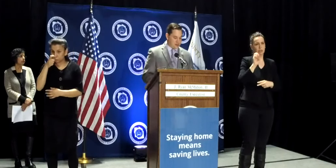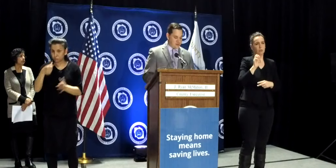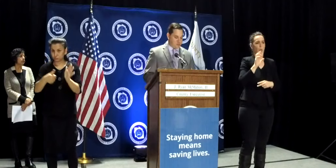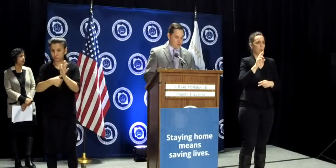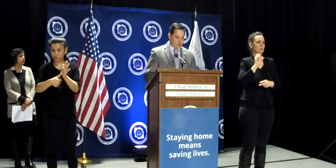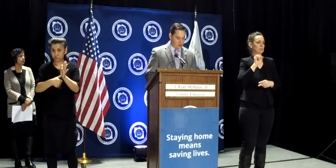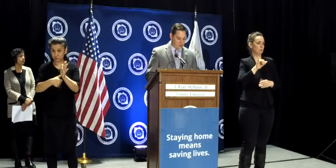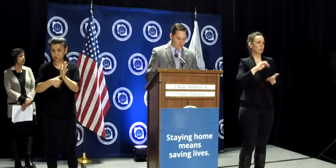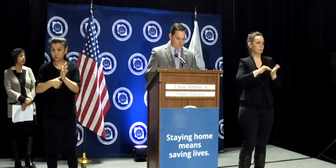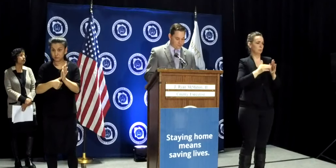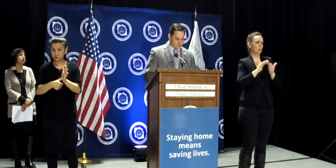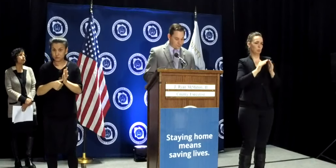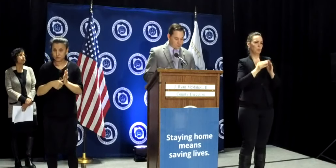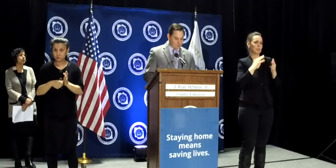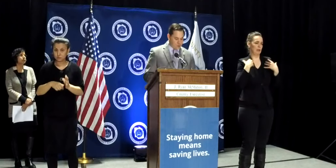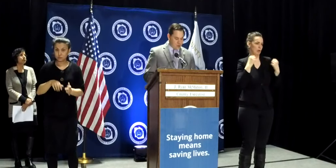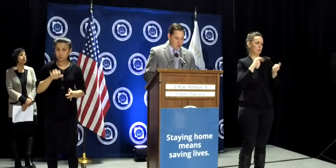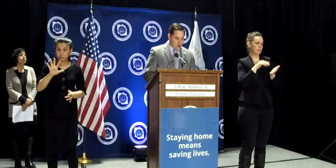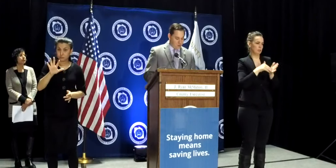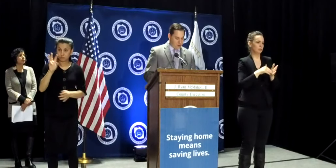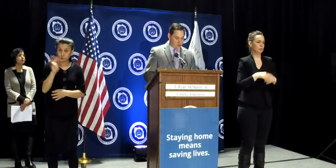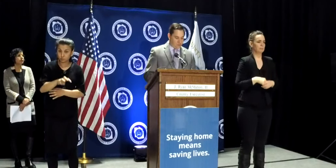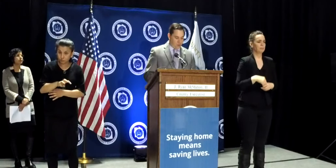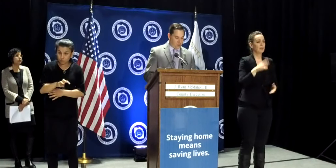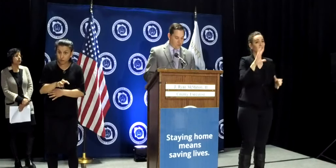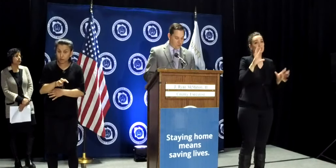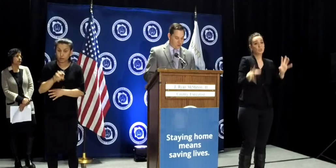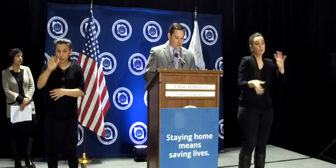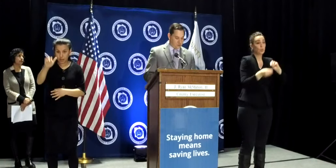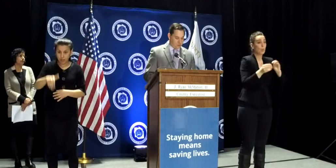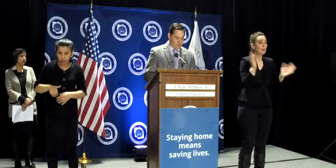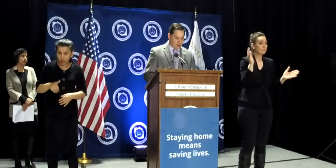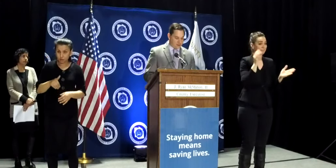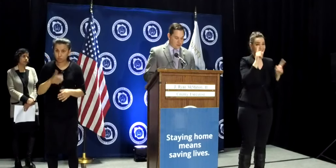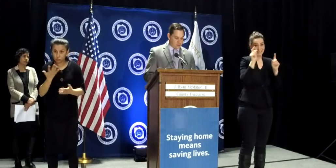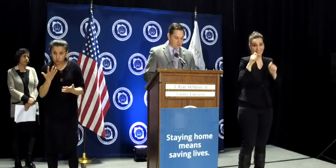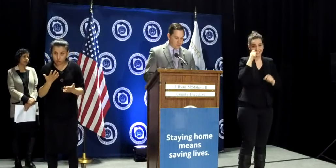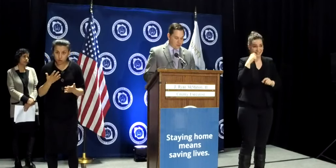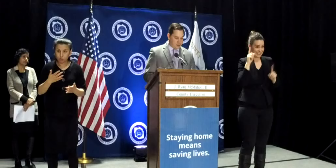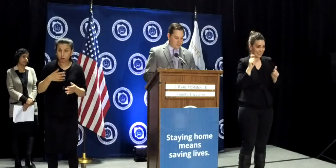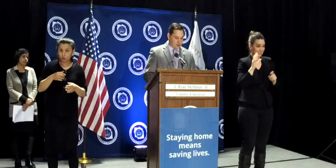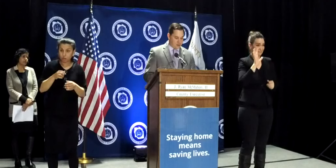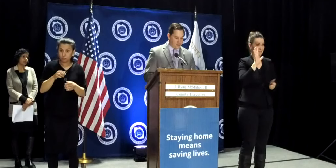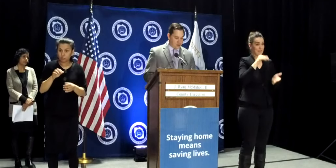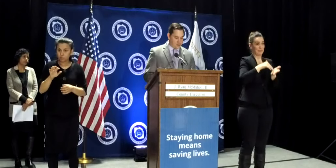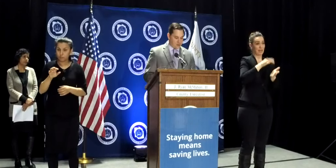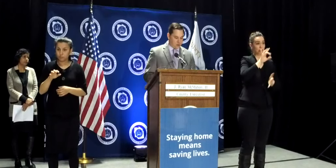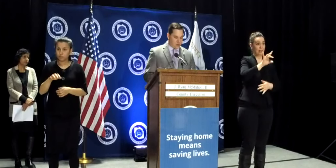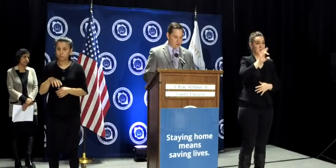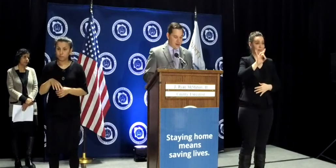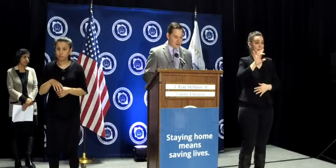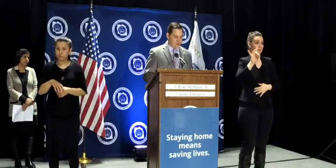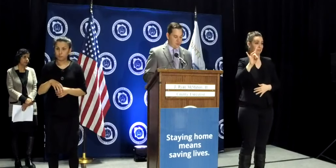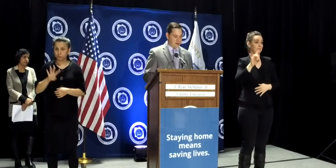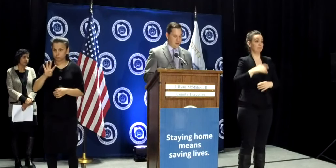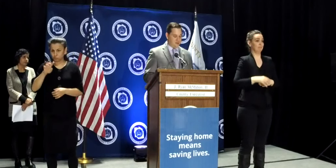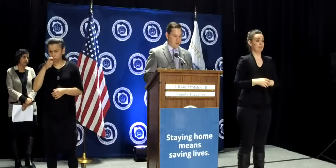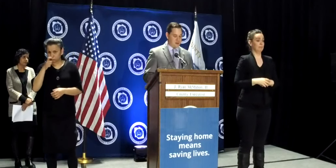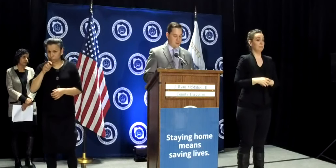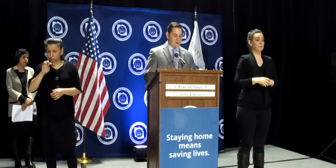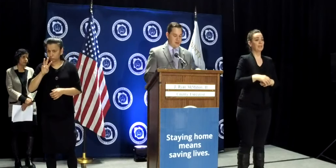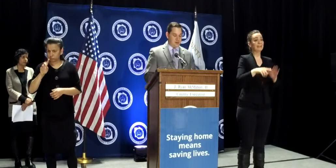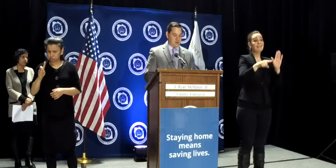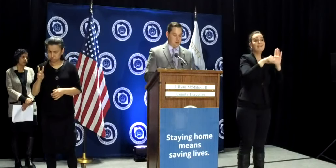5,615 tests have been returned, with 442 positive and 5,193